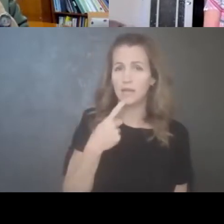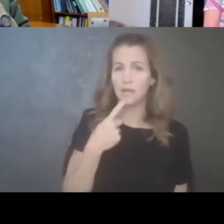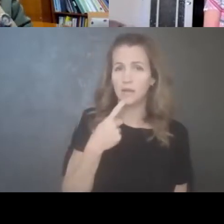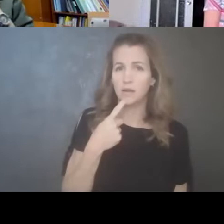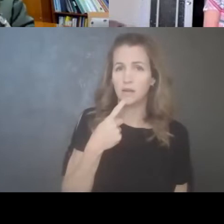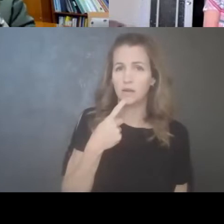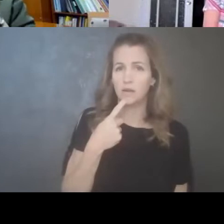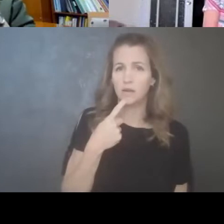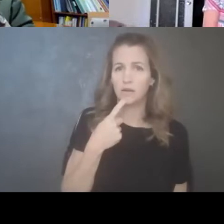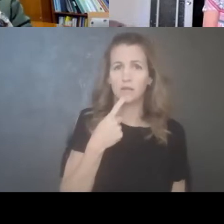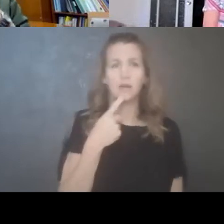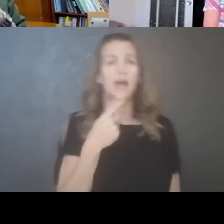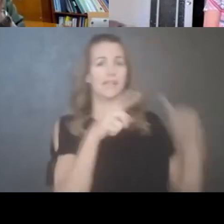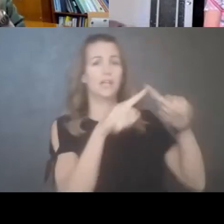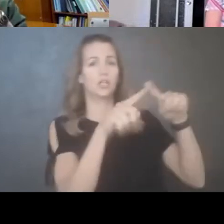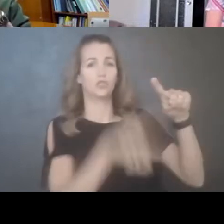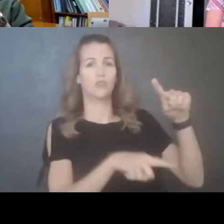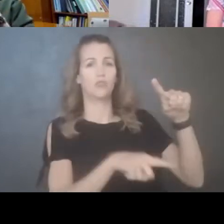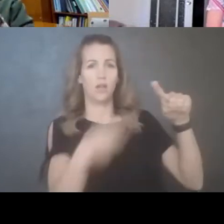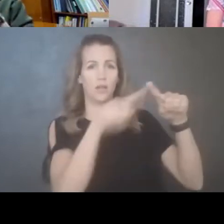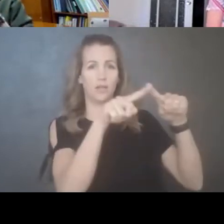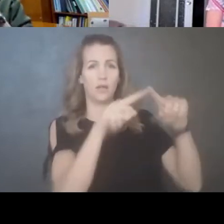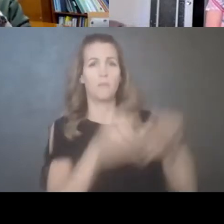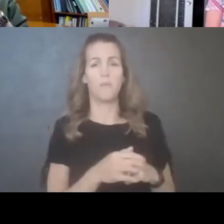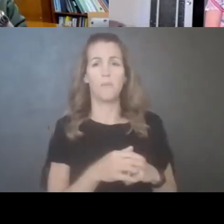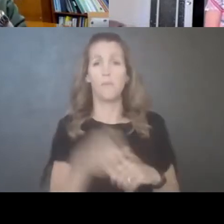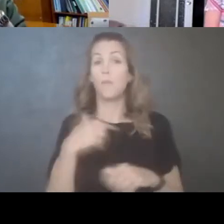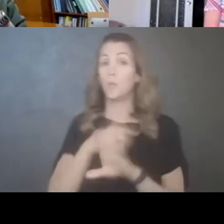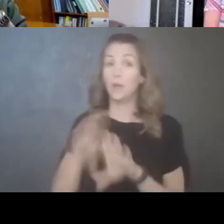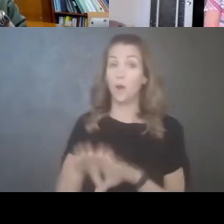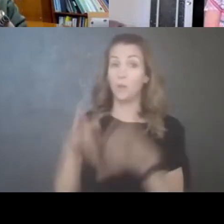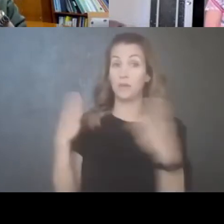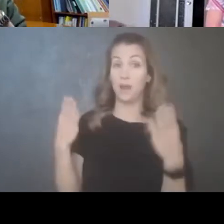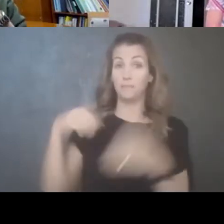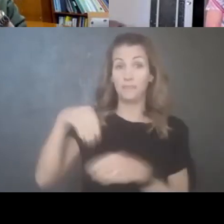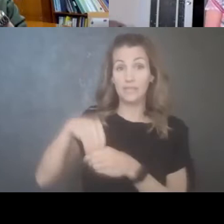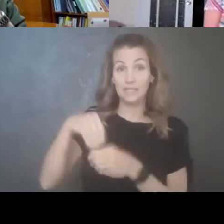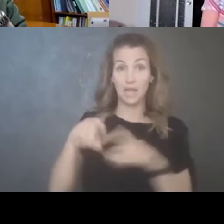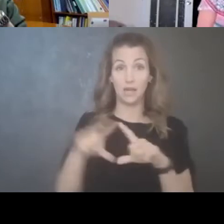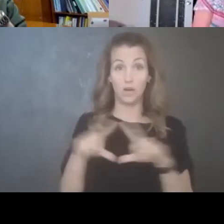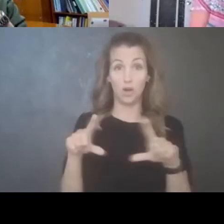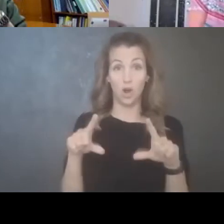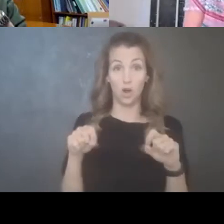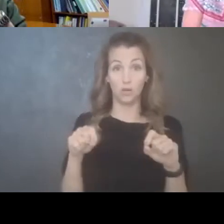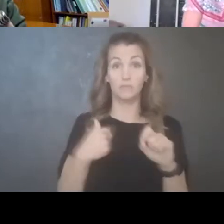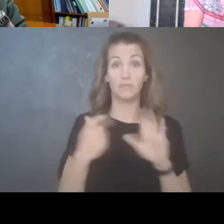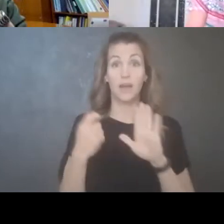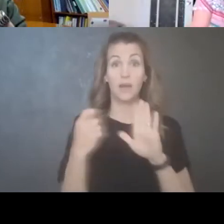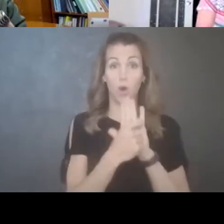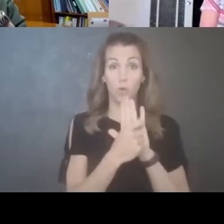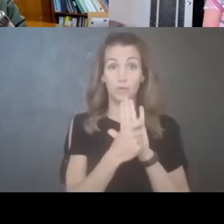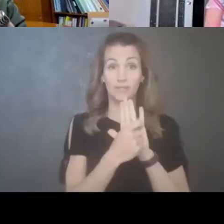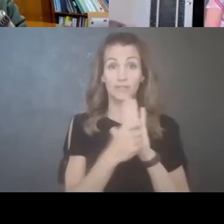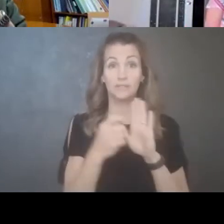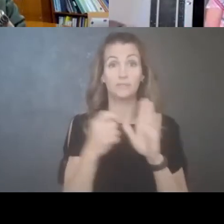what was it? Triangle. It was Bevan said triangle, right? Yeah. So we opened this up, and inside I had in this card, I wrote a picture of a